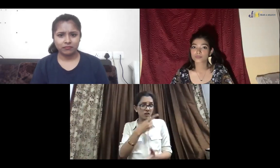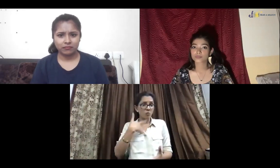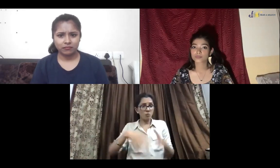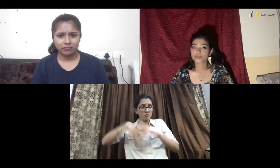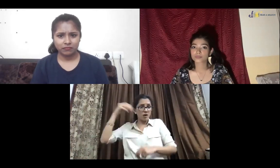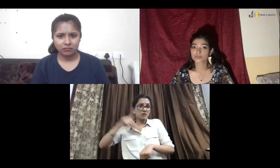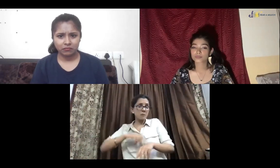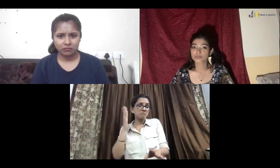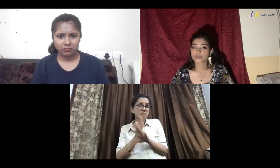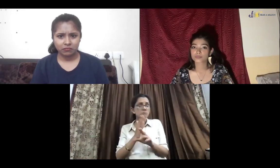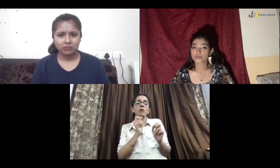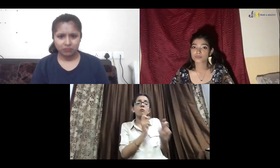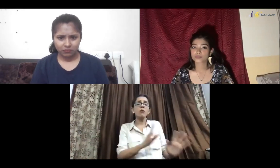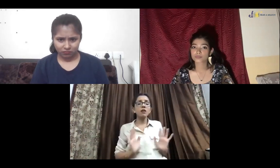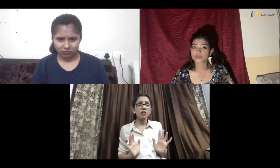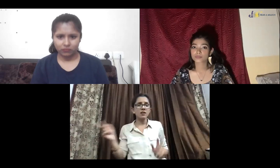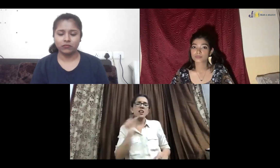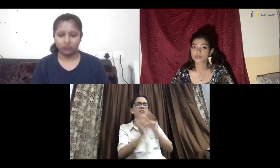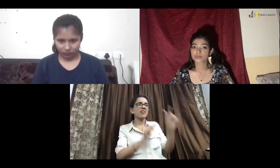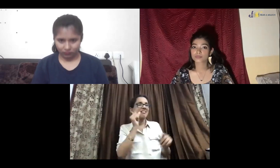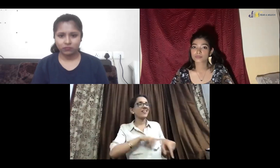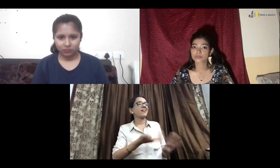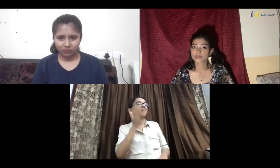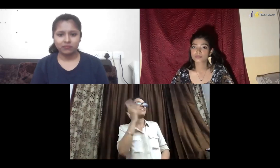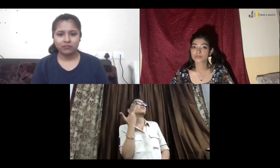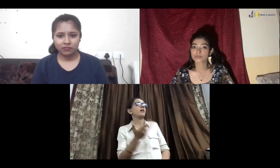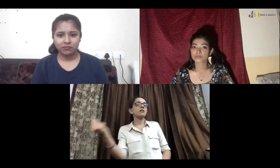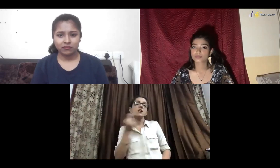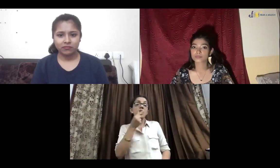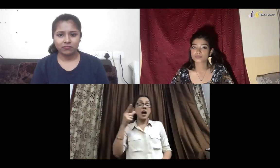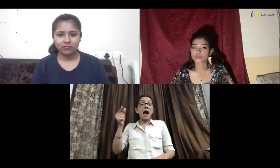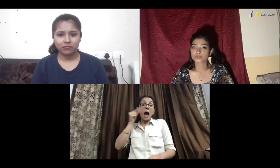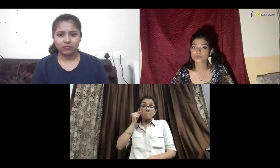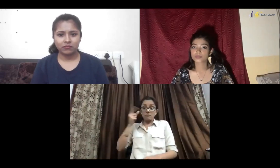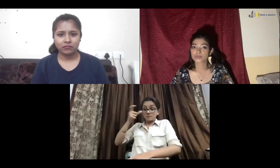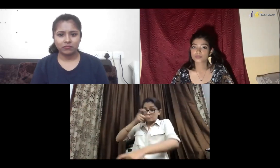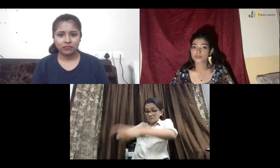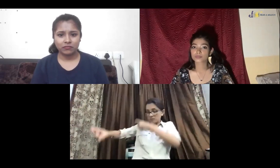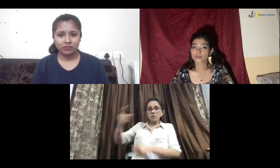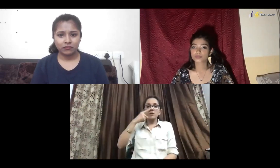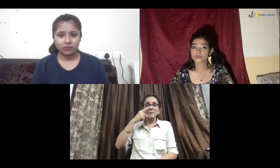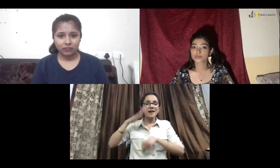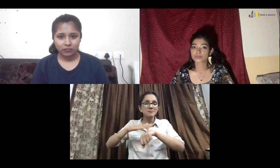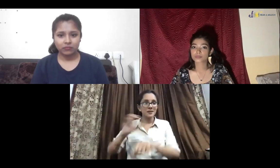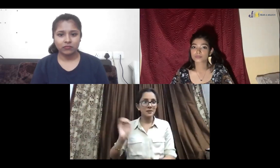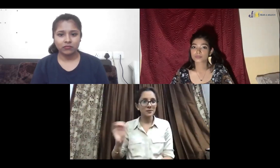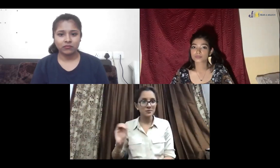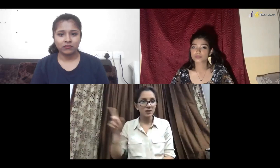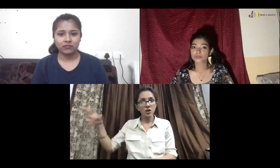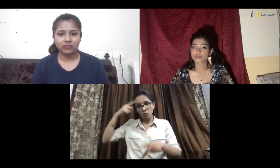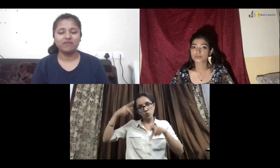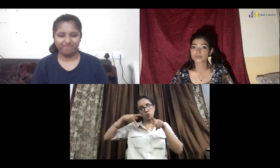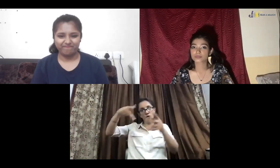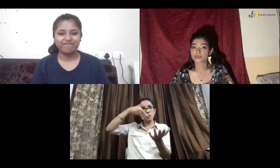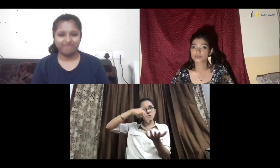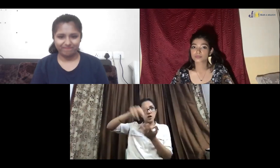leave early because they don't feel comfortable at night. That's okay. You should not make fun of them. If you